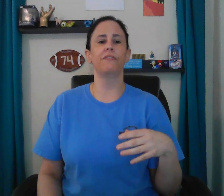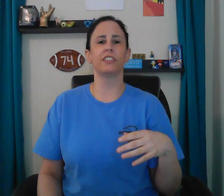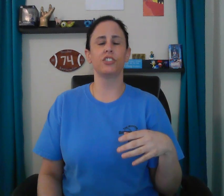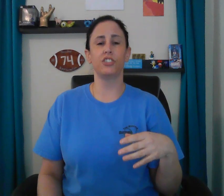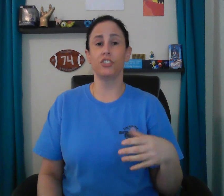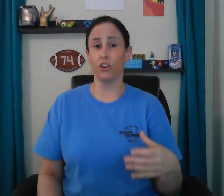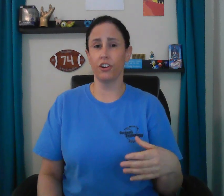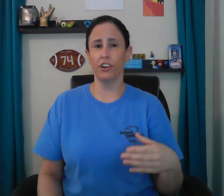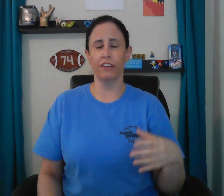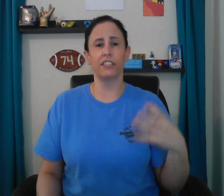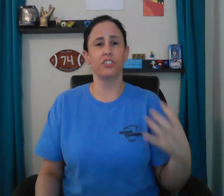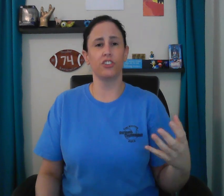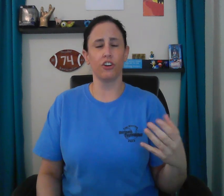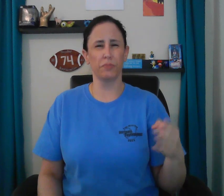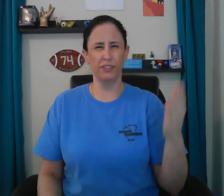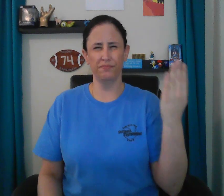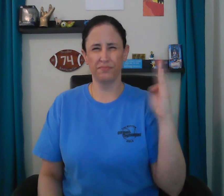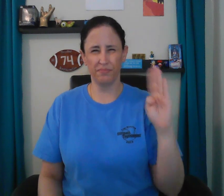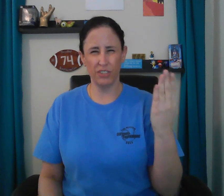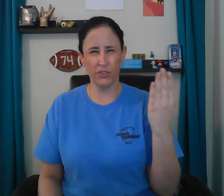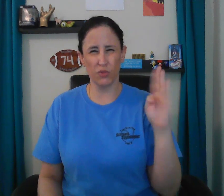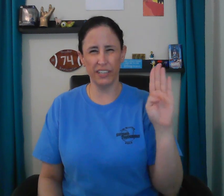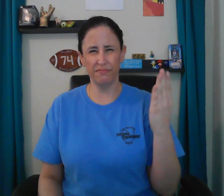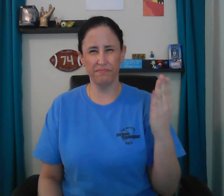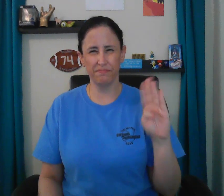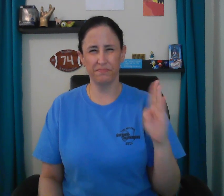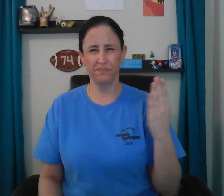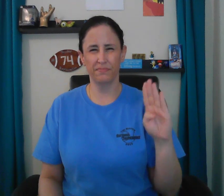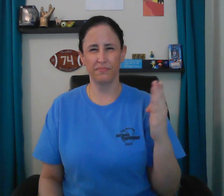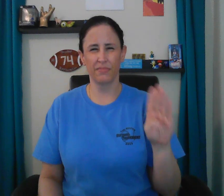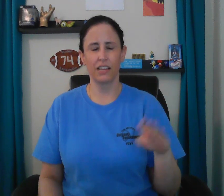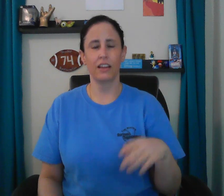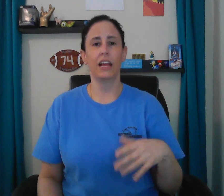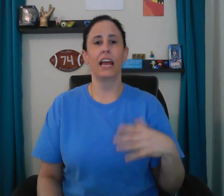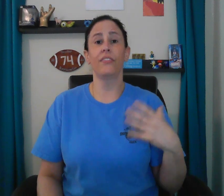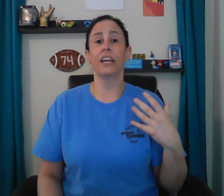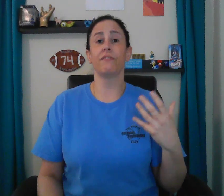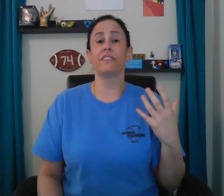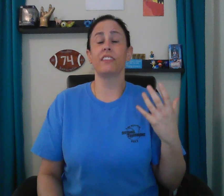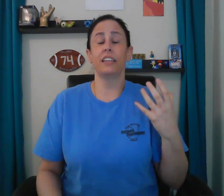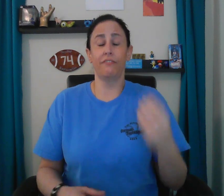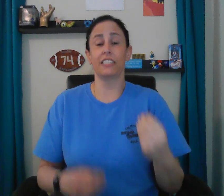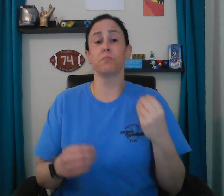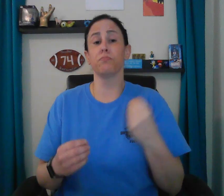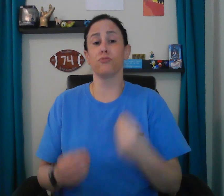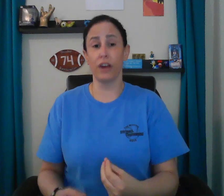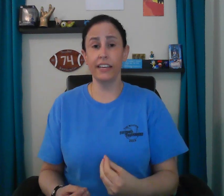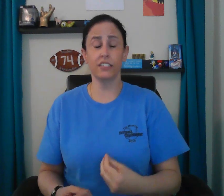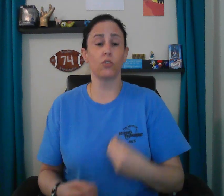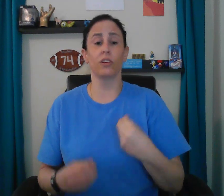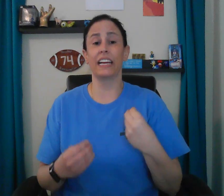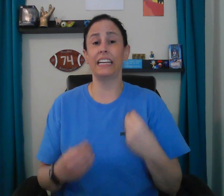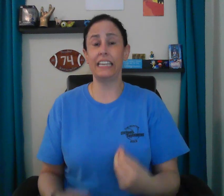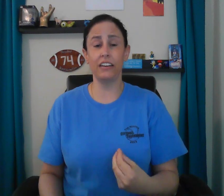it's darker, if it's dark blue, you squint. And then if it's bright or like